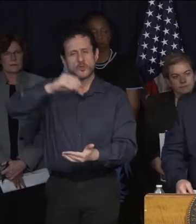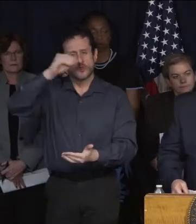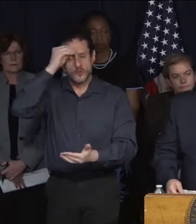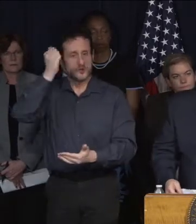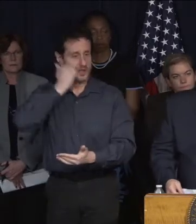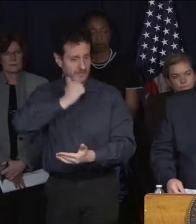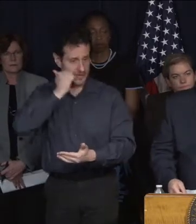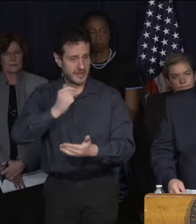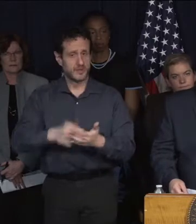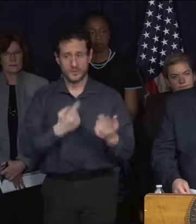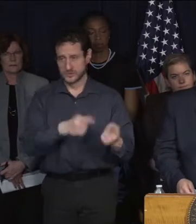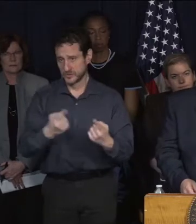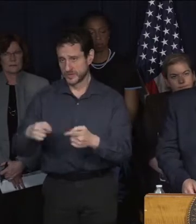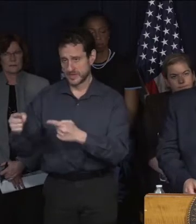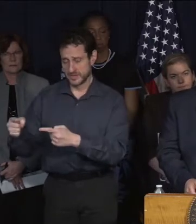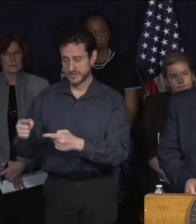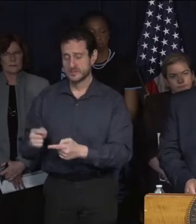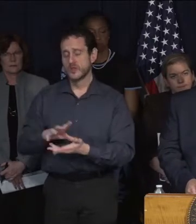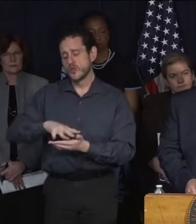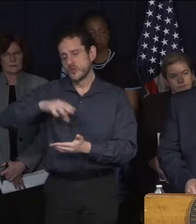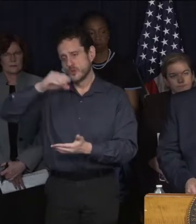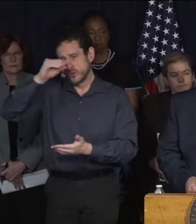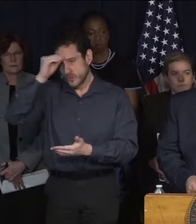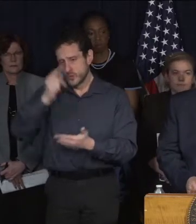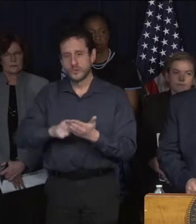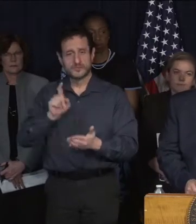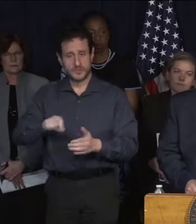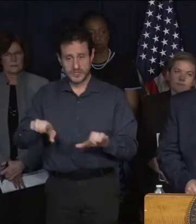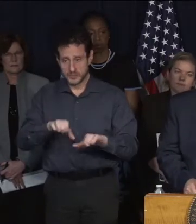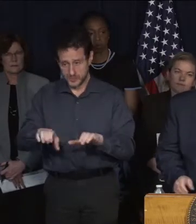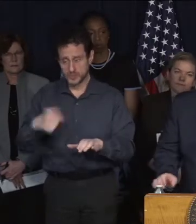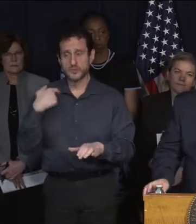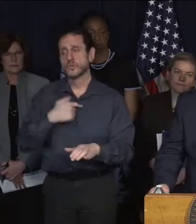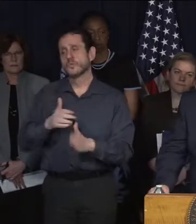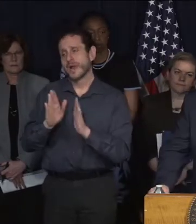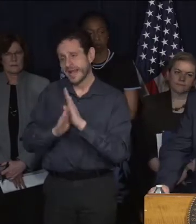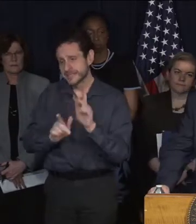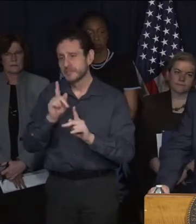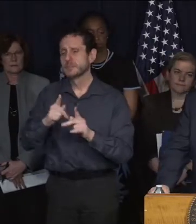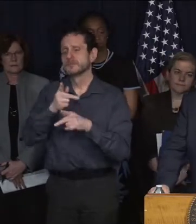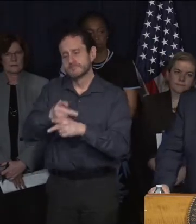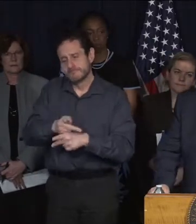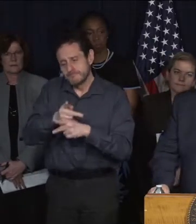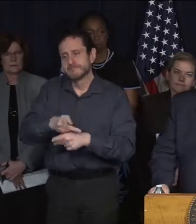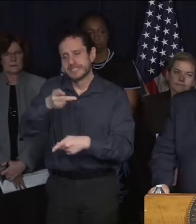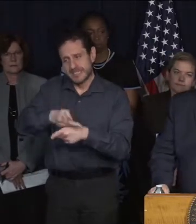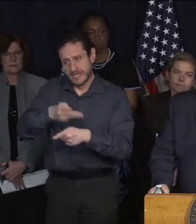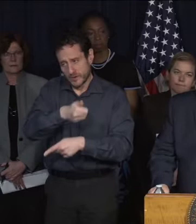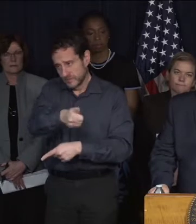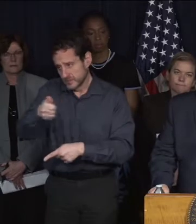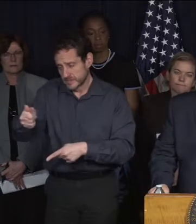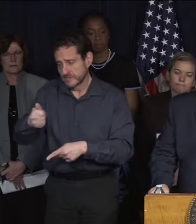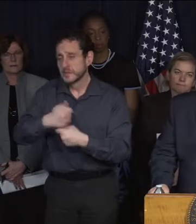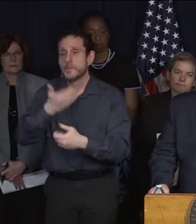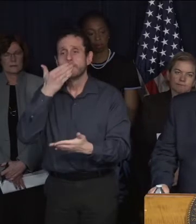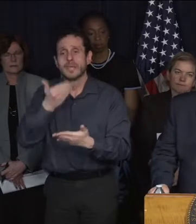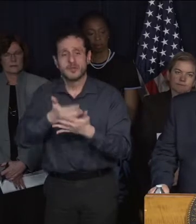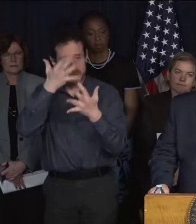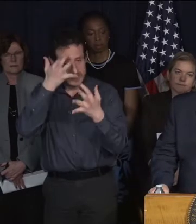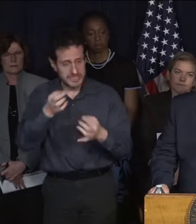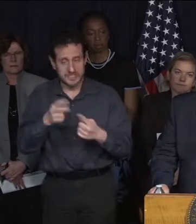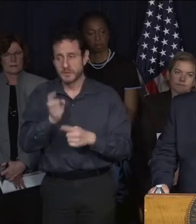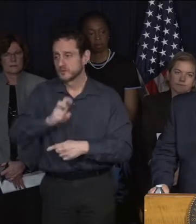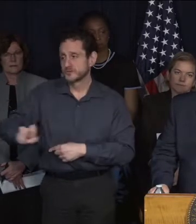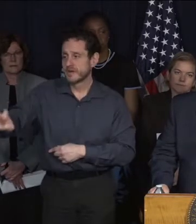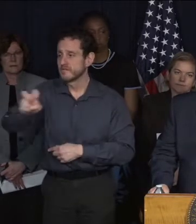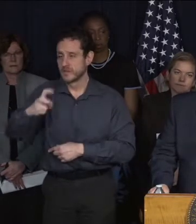day and what precautions we're asking everyone to take. Make good decisions about travel and attending